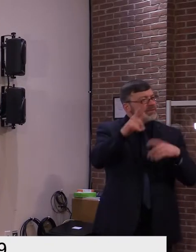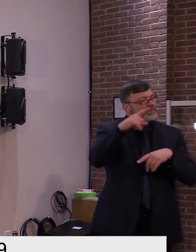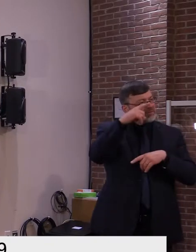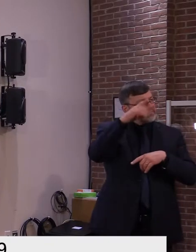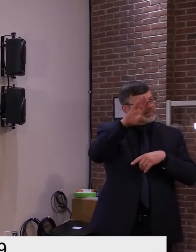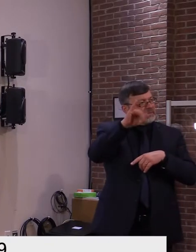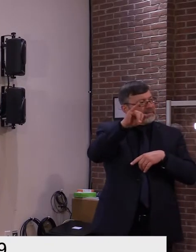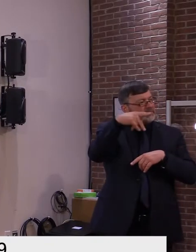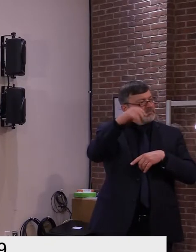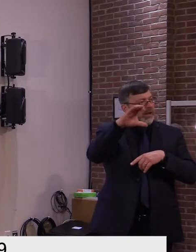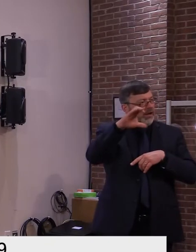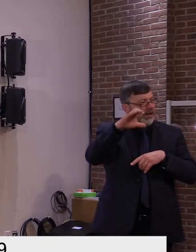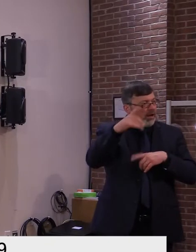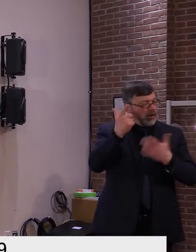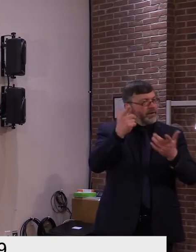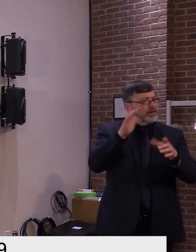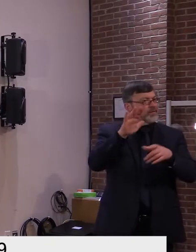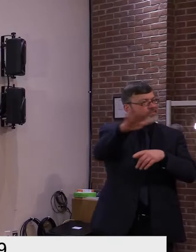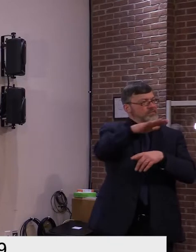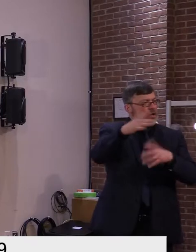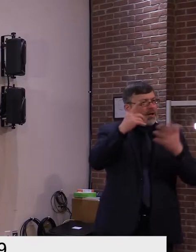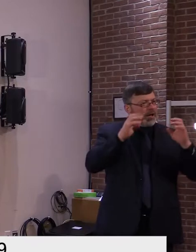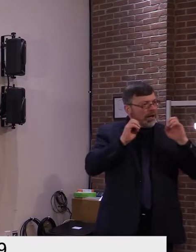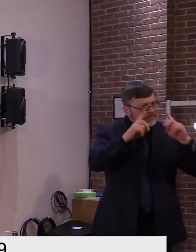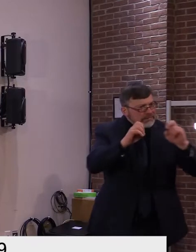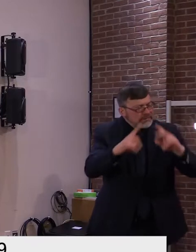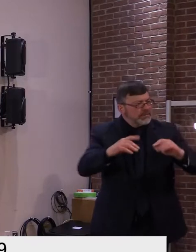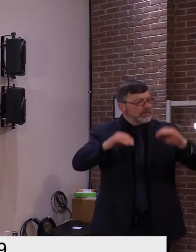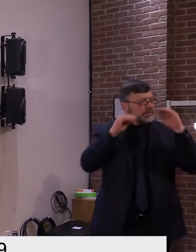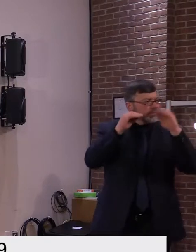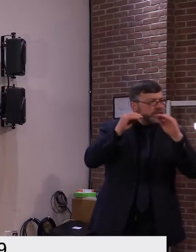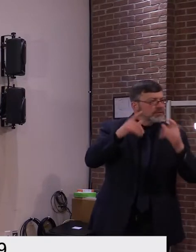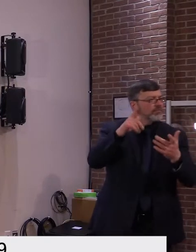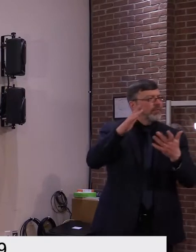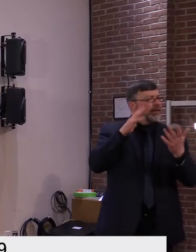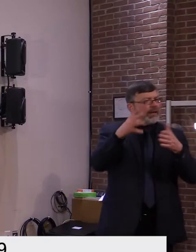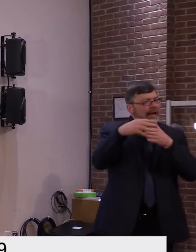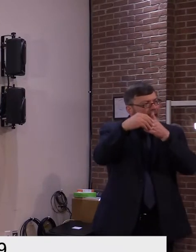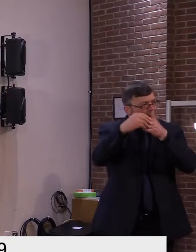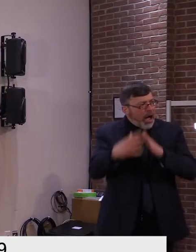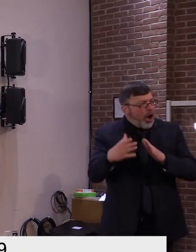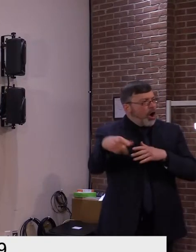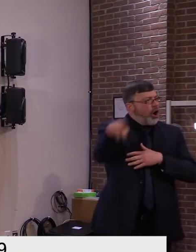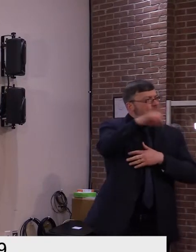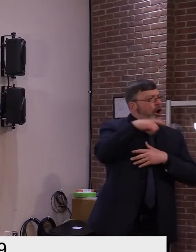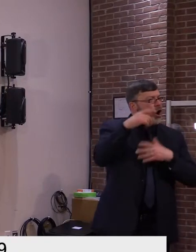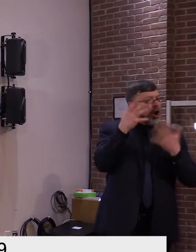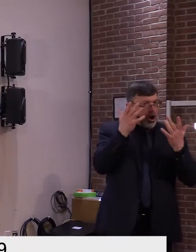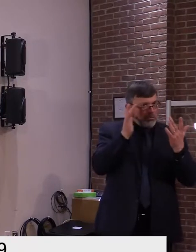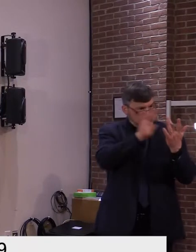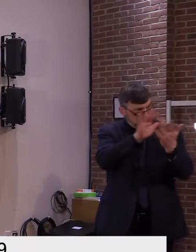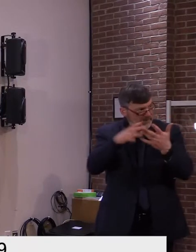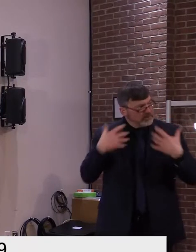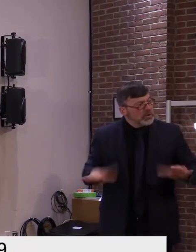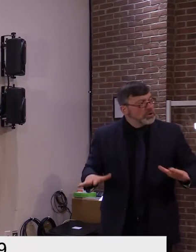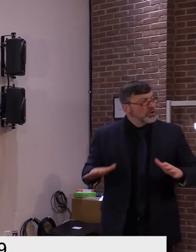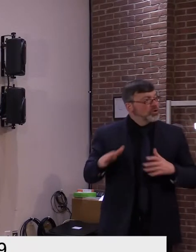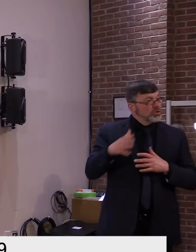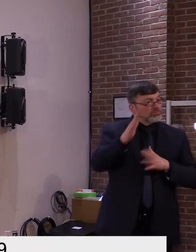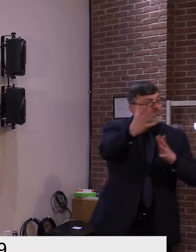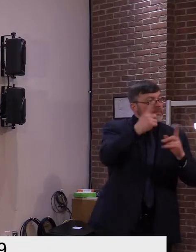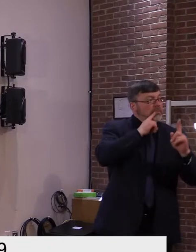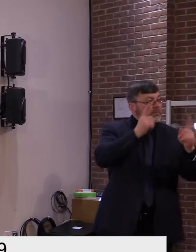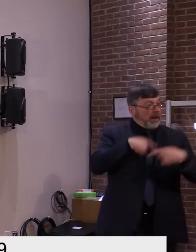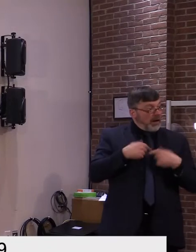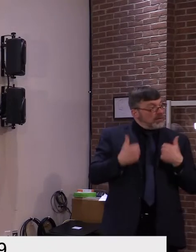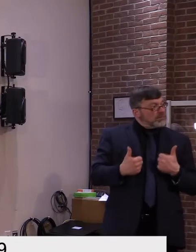well. I'm wondering, you know, how that's been and, you know, whether you think that the right people are hearing this messaging from